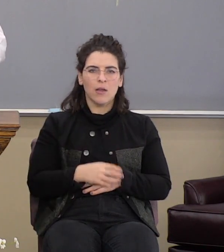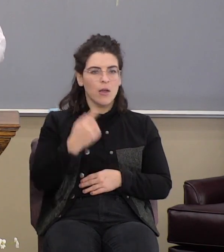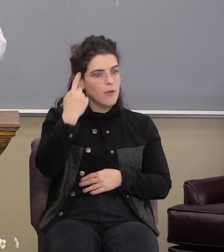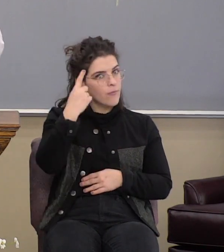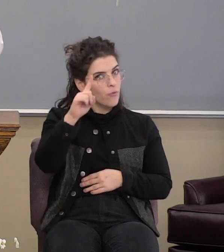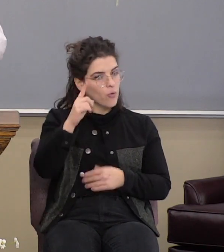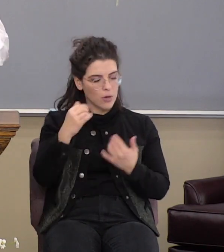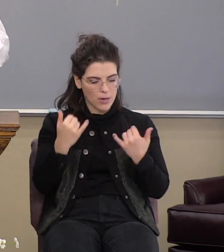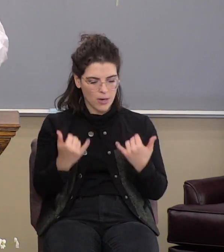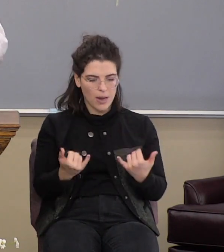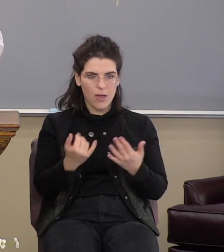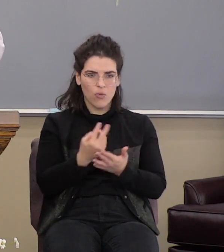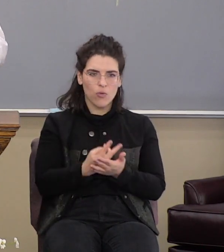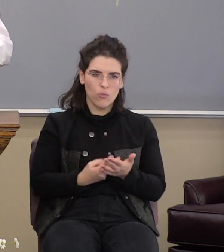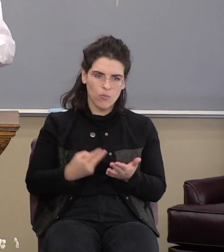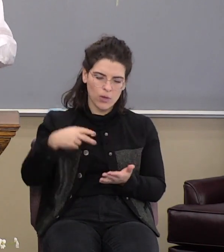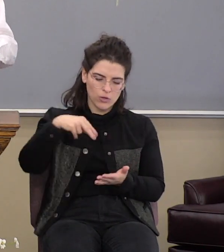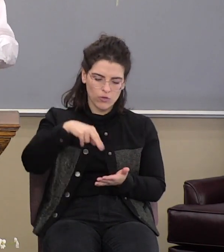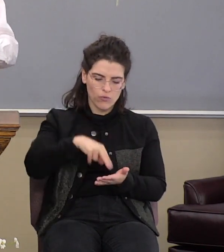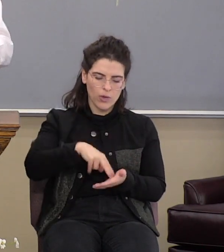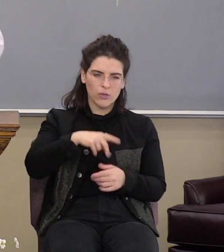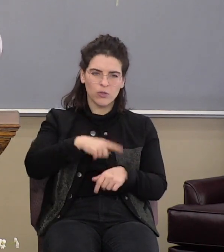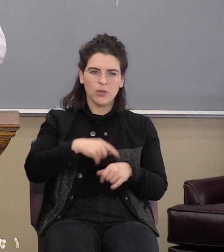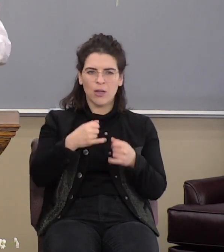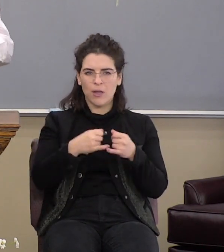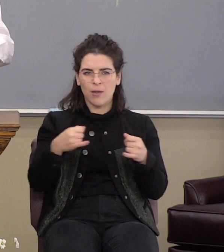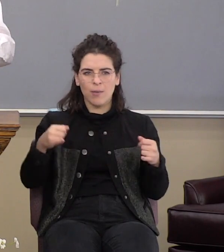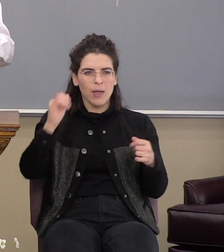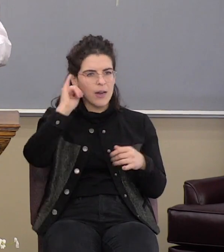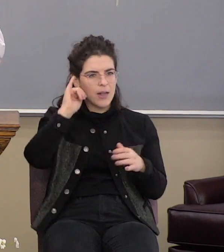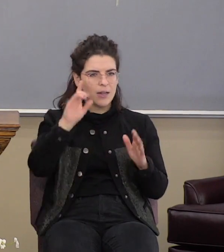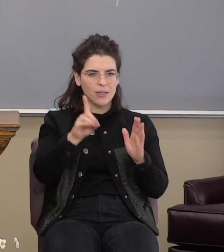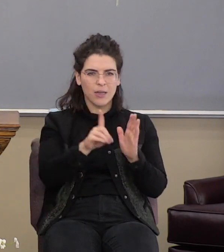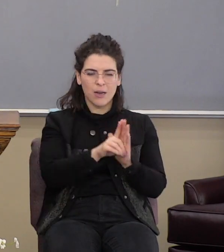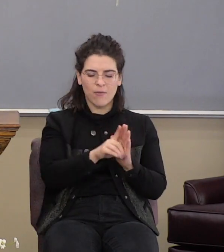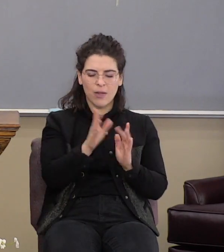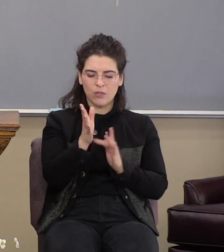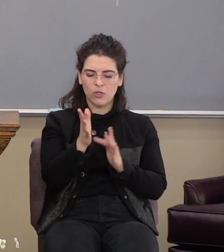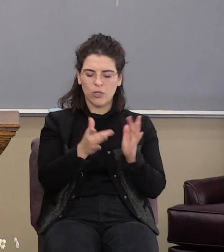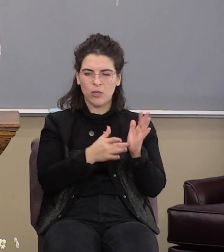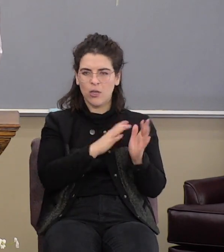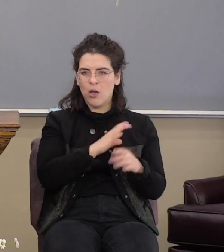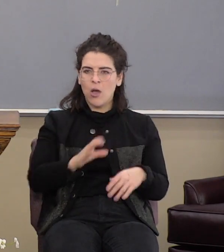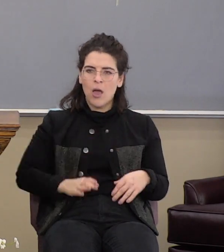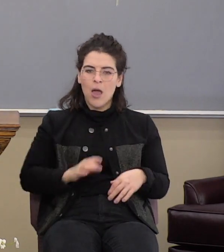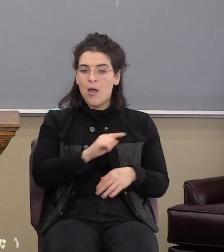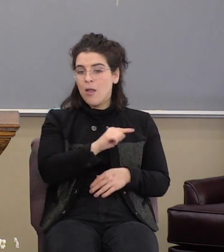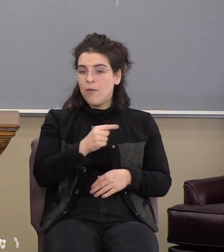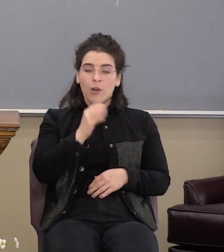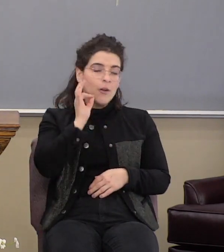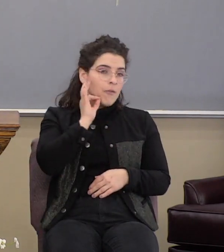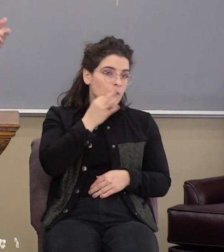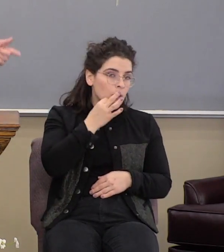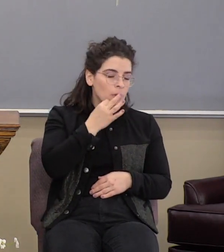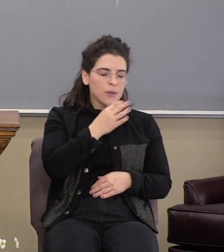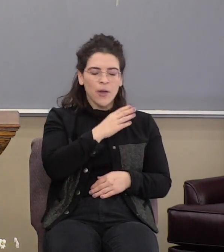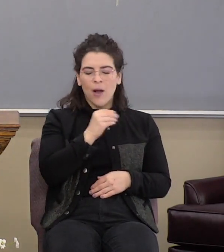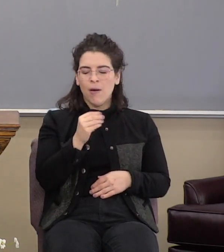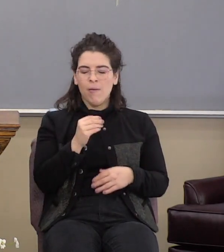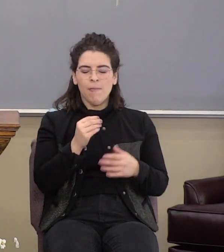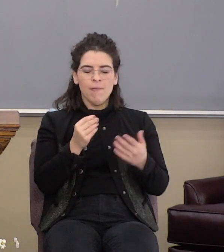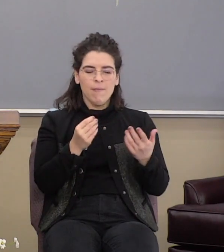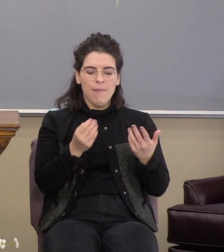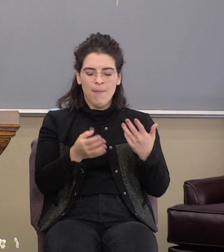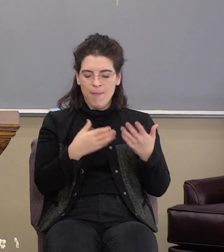timeline, if you will, identifies Jesus Christ as the first fruits, as well as